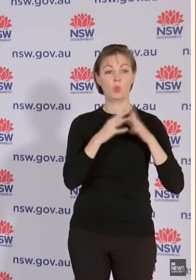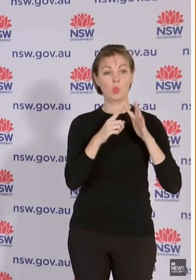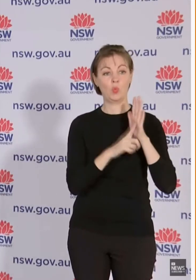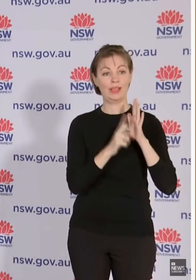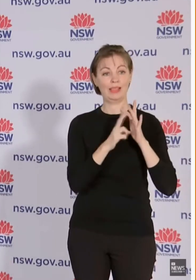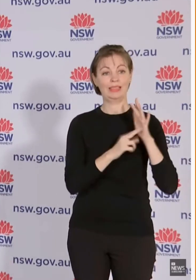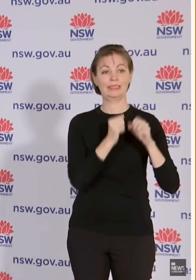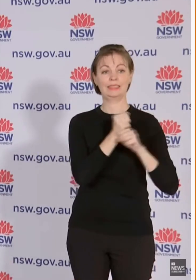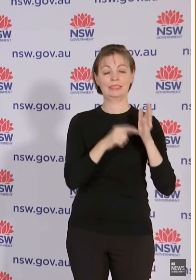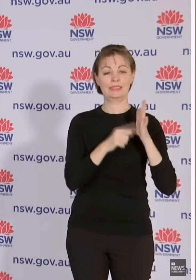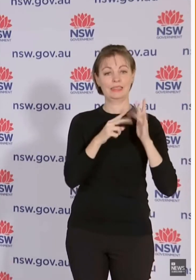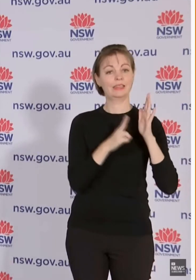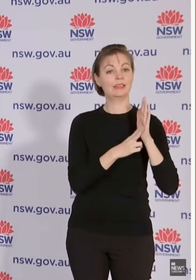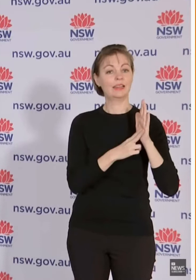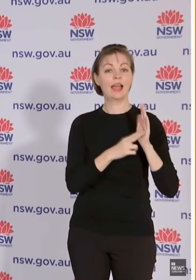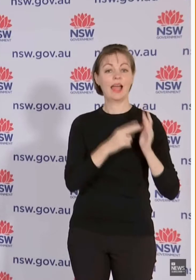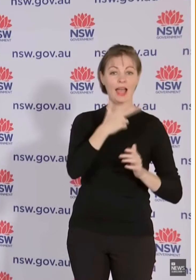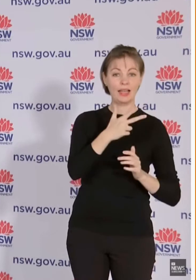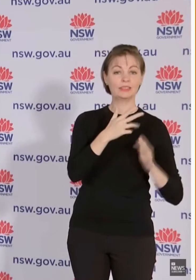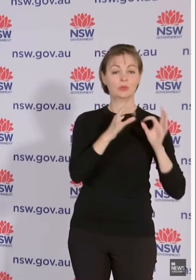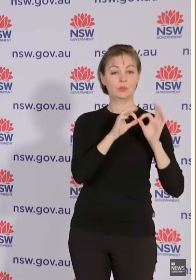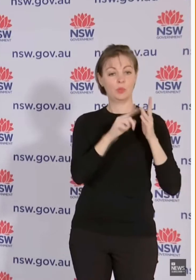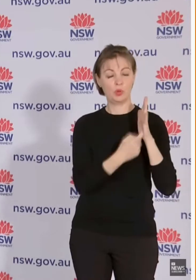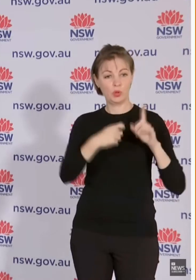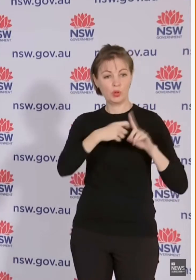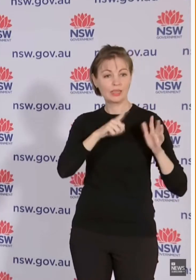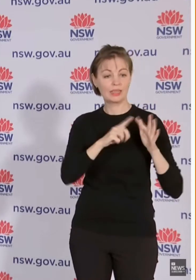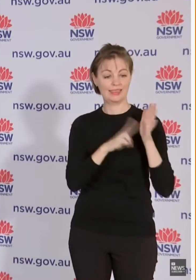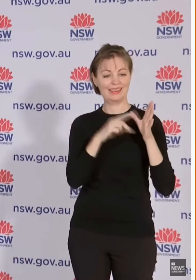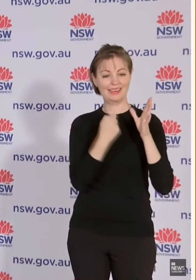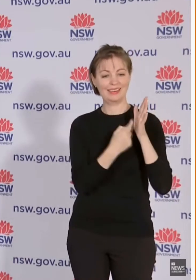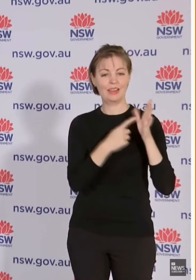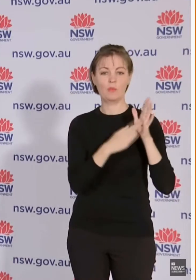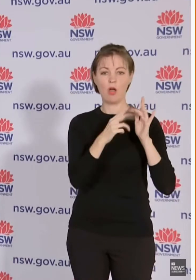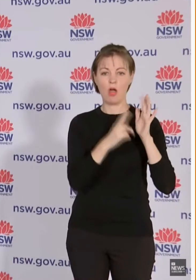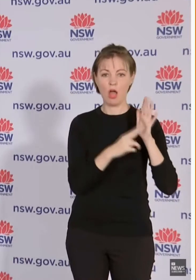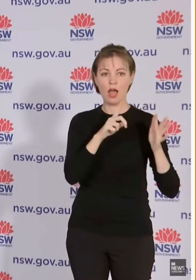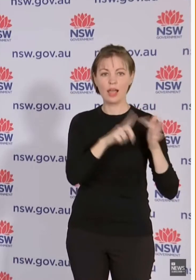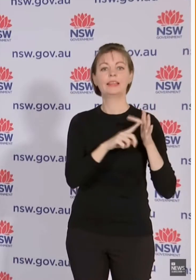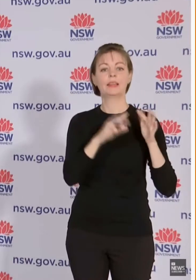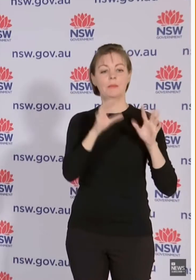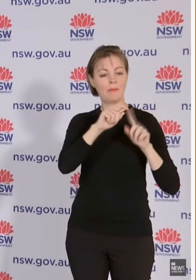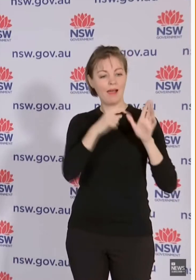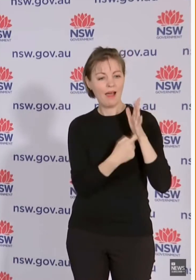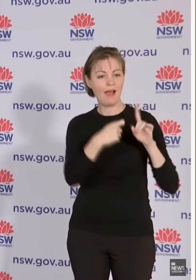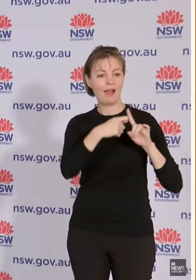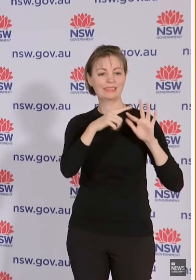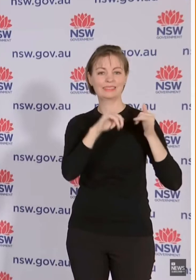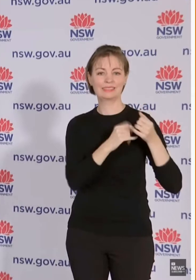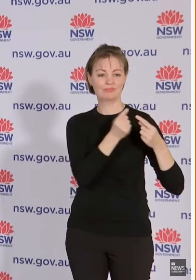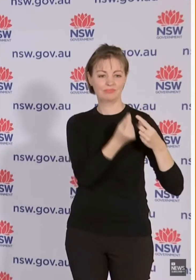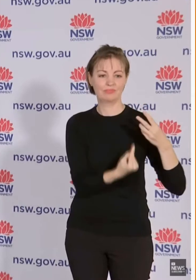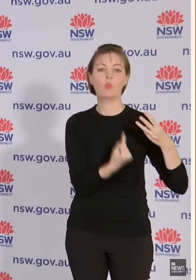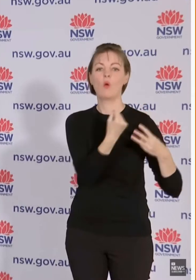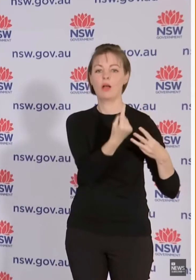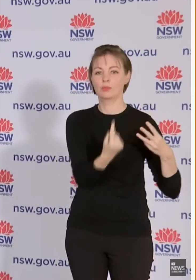both had 5 cases. In Burke, 8 cases. Narromine, Mudgee, Brewarrina and Parkes all had a case in each of those communities. We